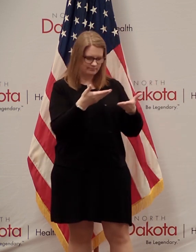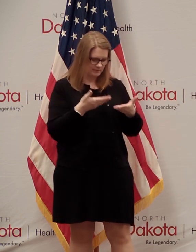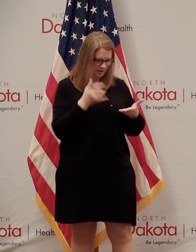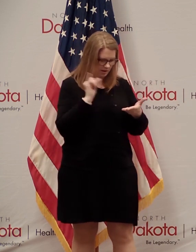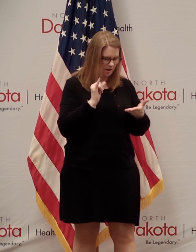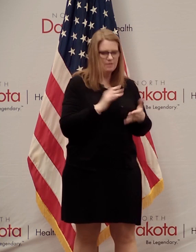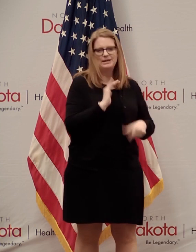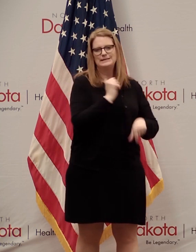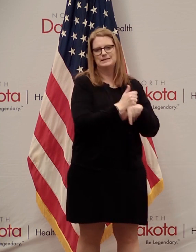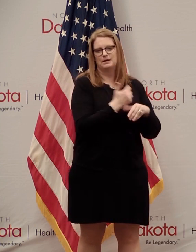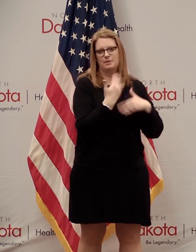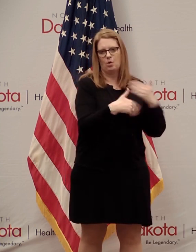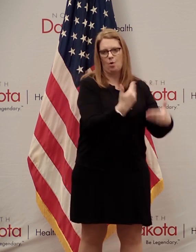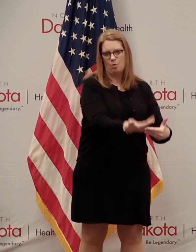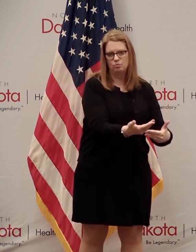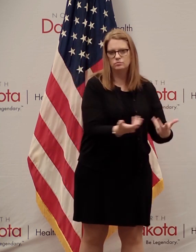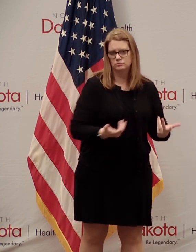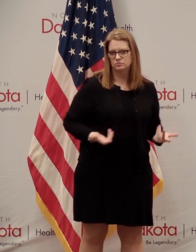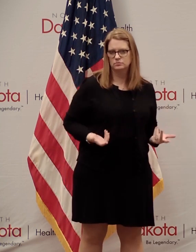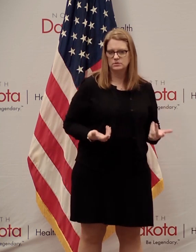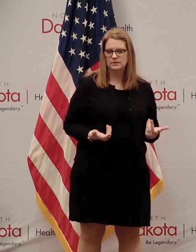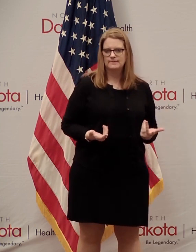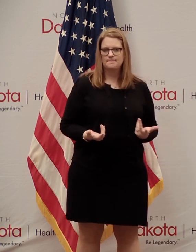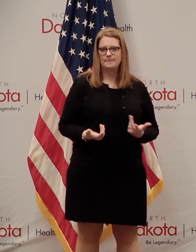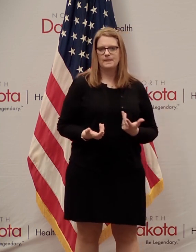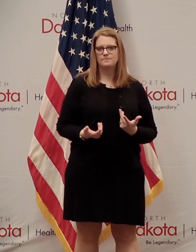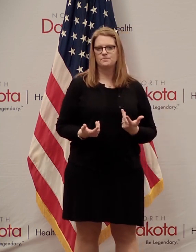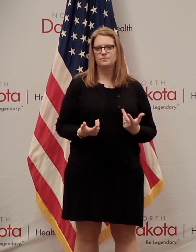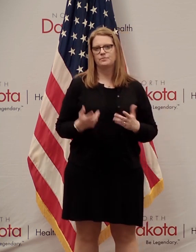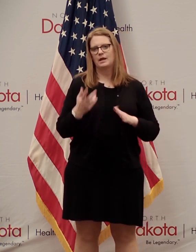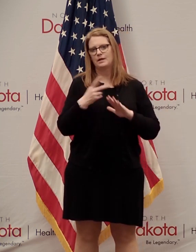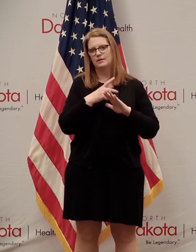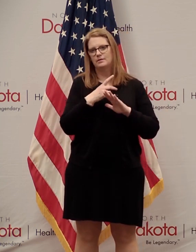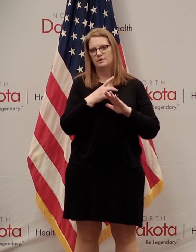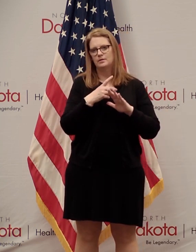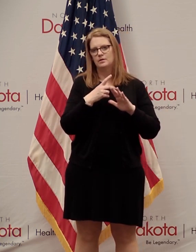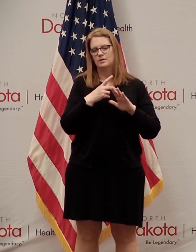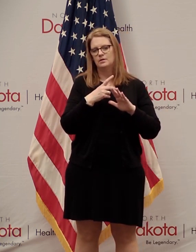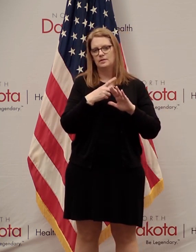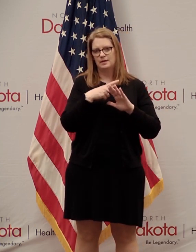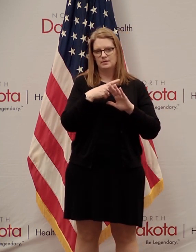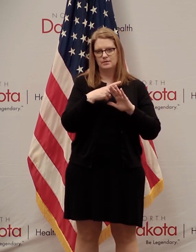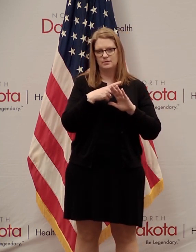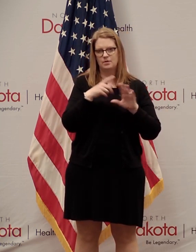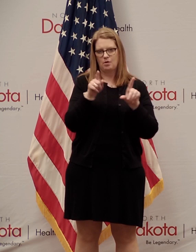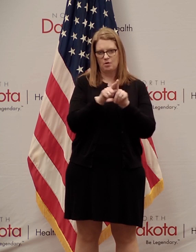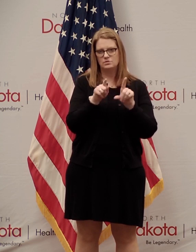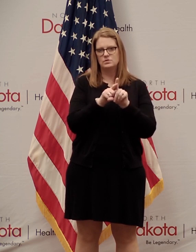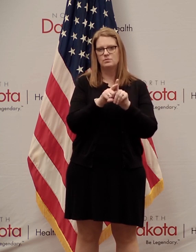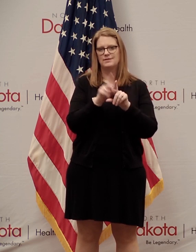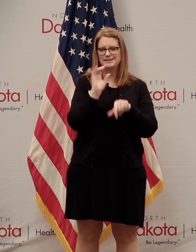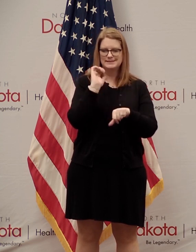But when that final guidance is received, in terms of program guidance, then we actually have to program